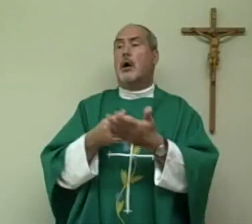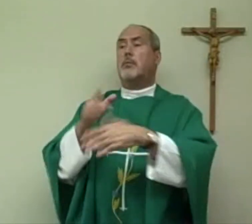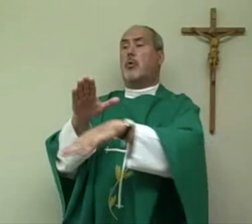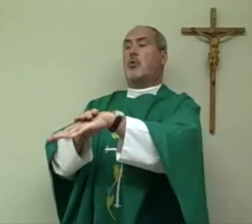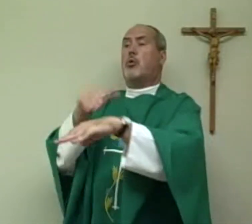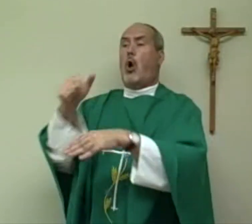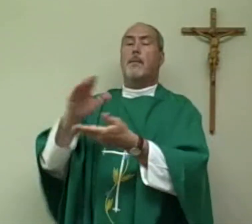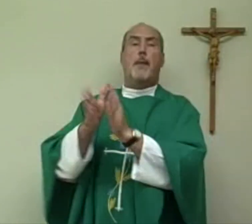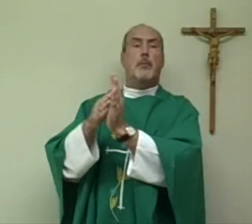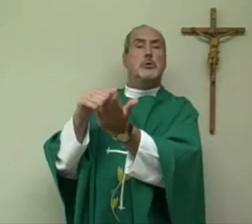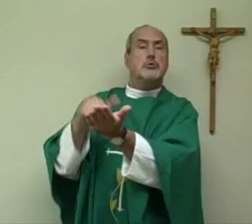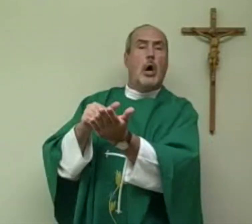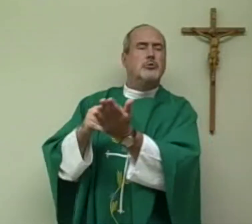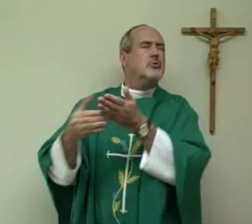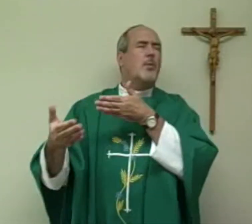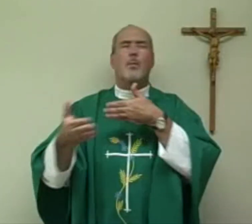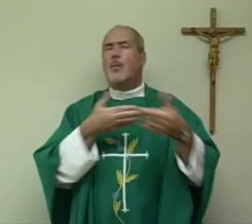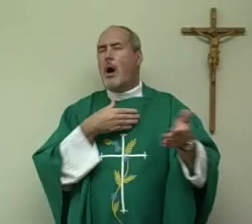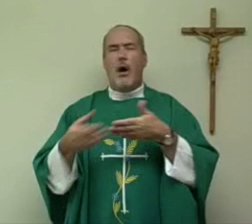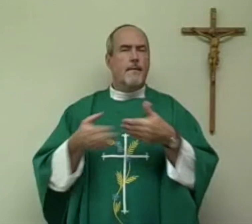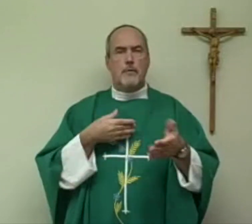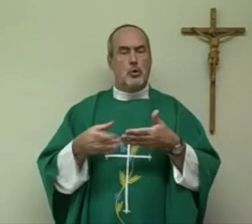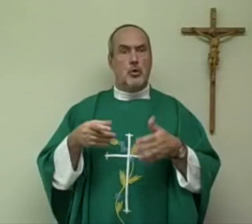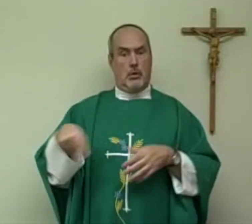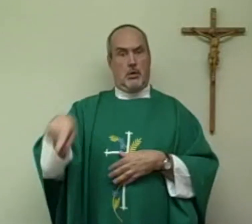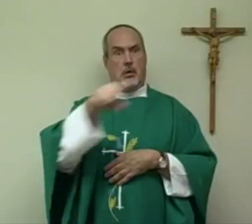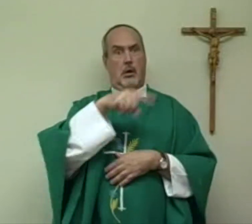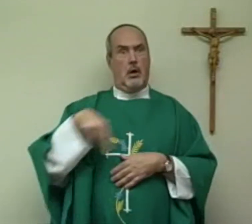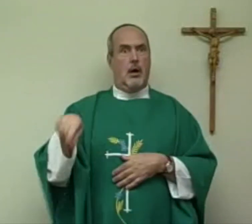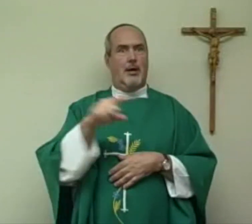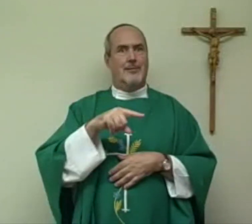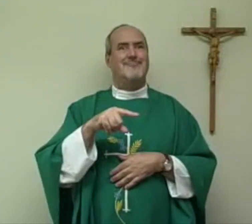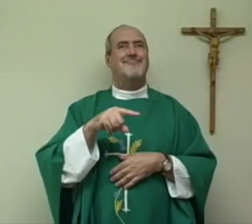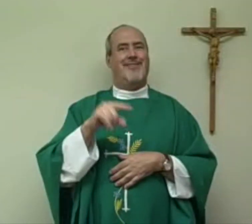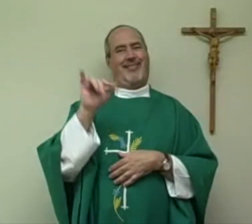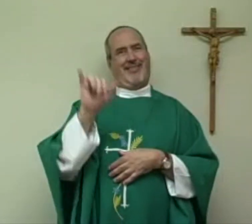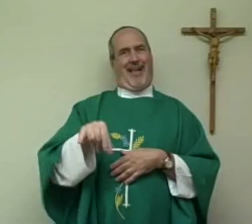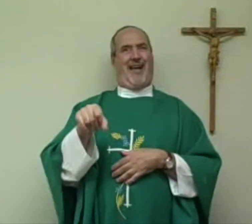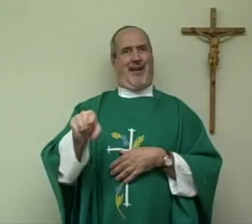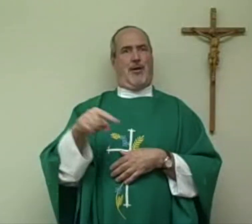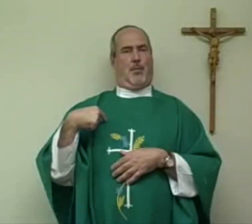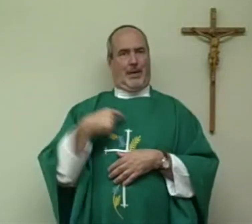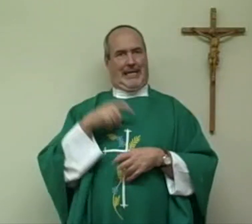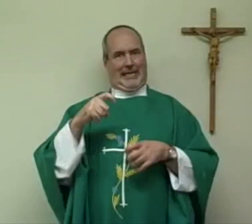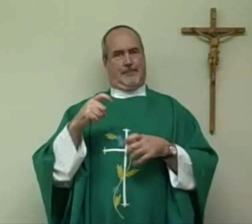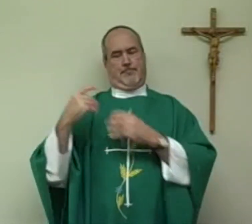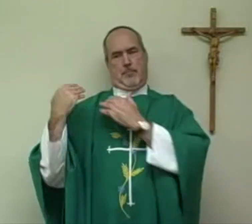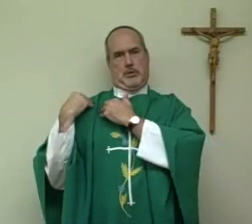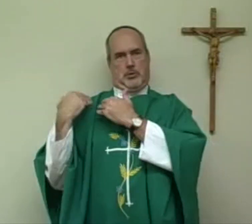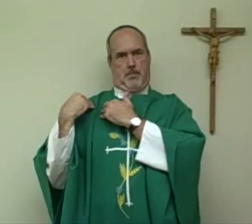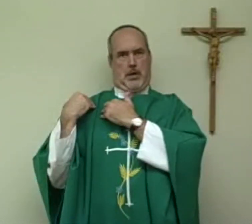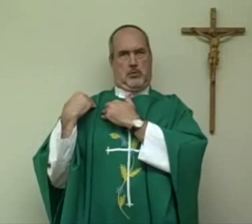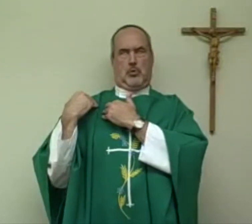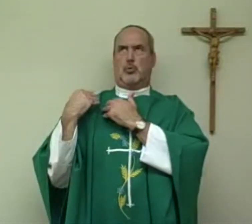parent, or calls some people to become a doctor. And whatever the vocation we're called to do, we